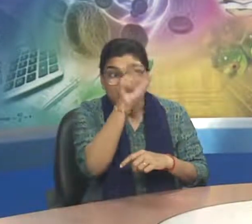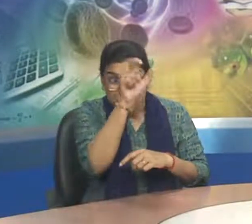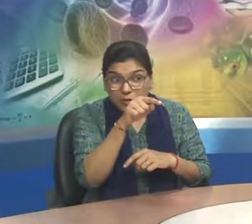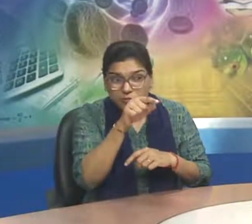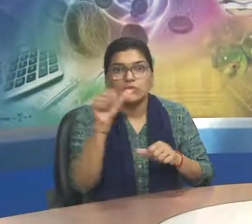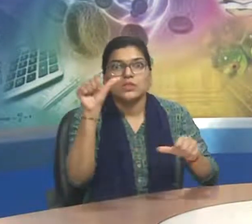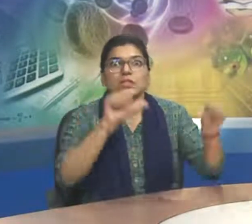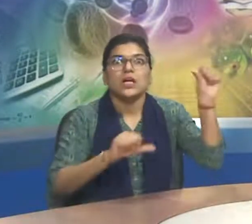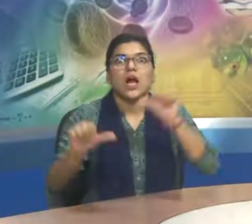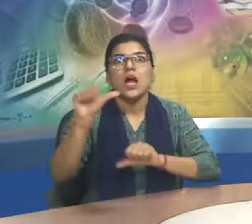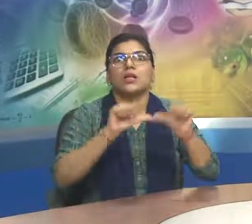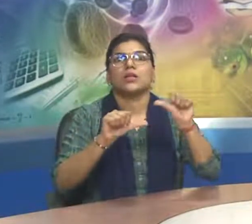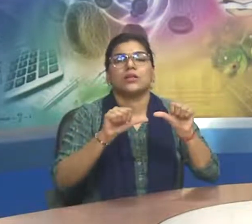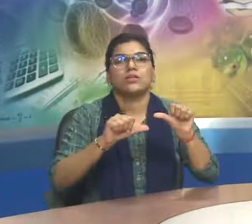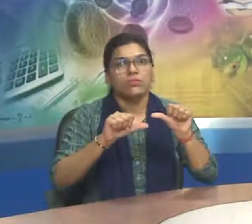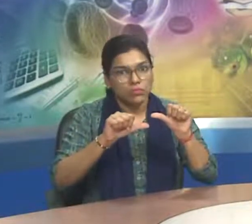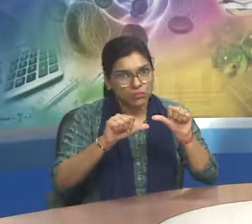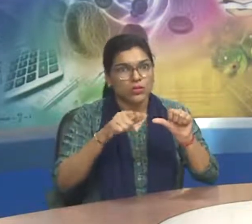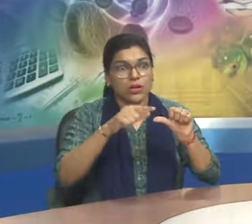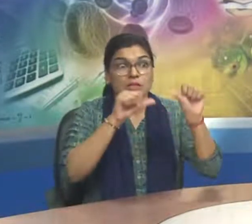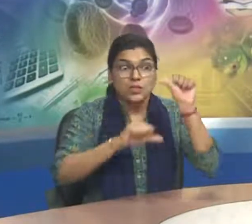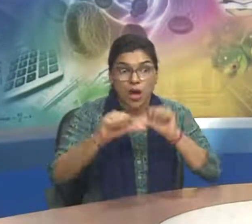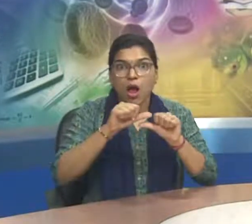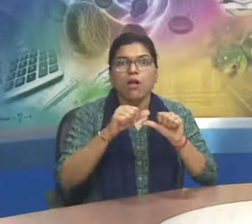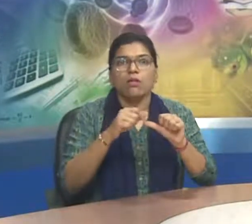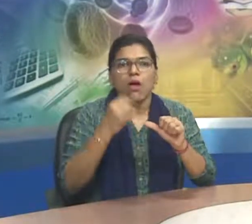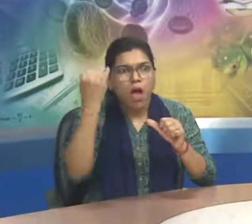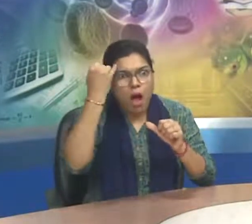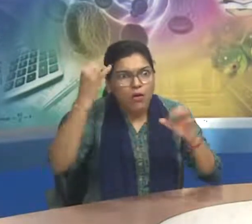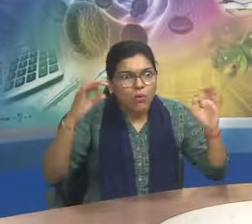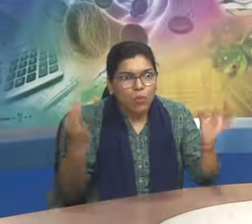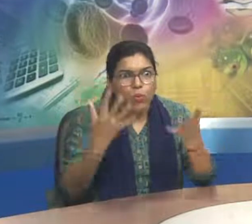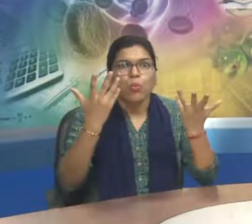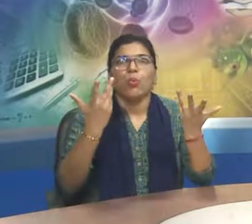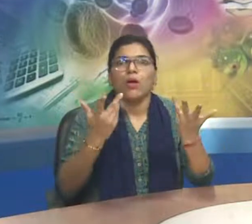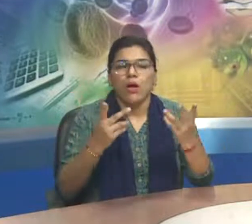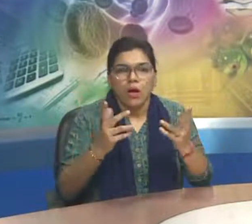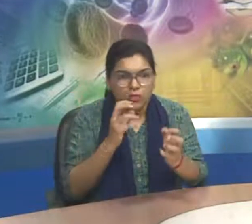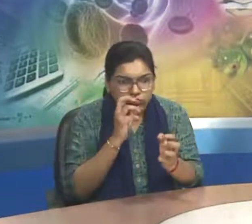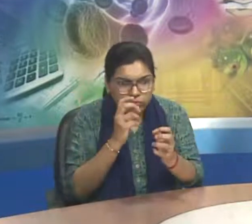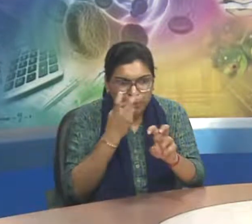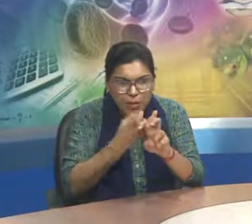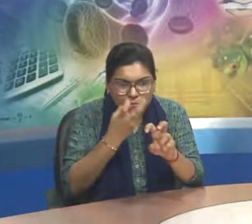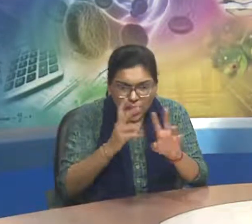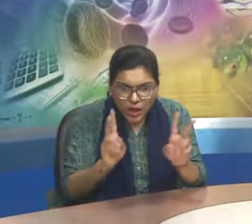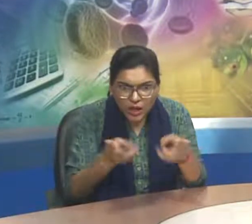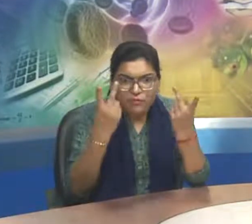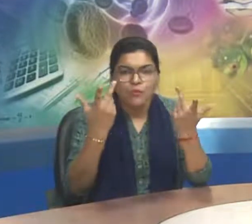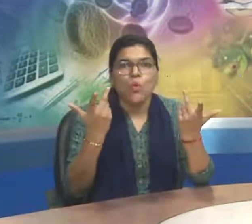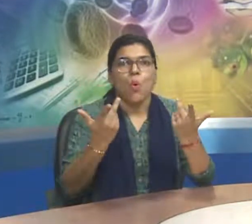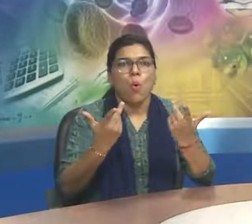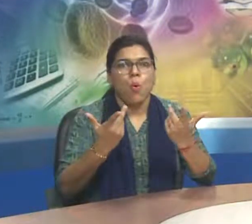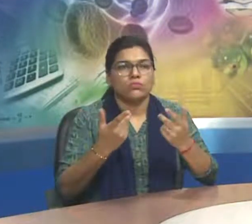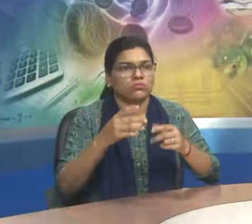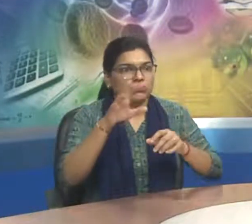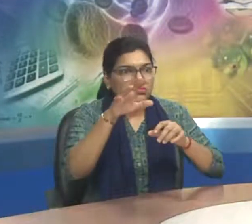first generation man. In science, we call him